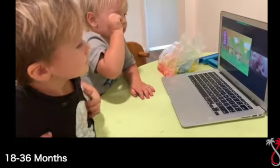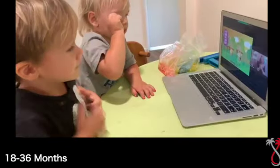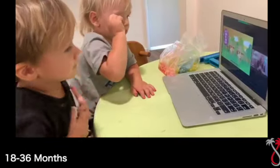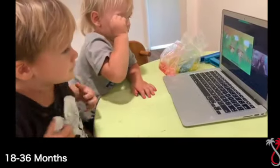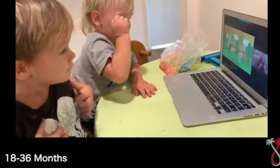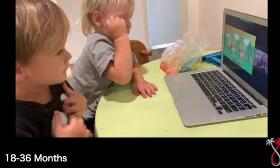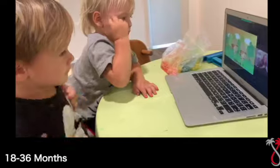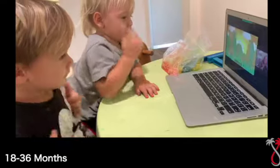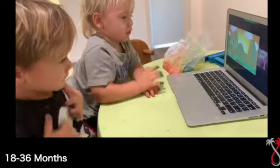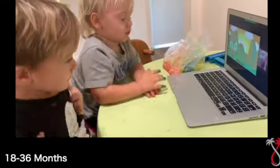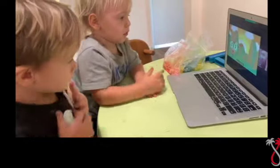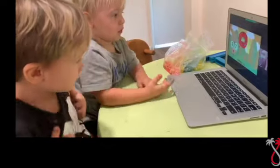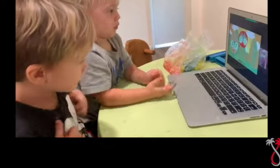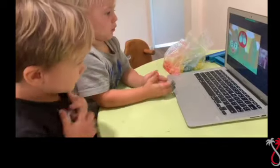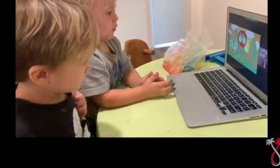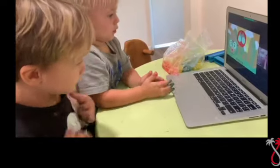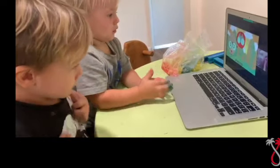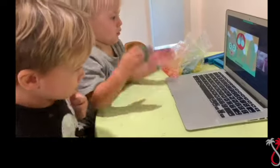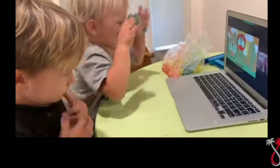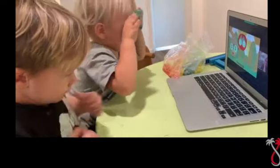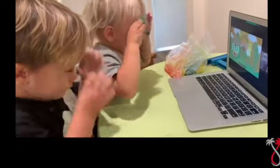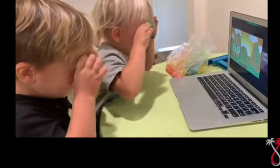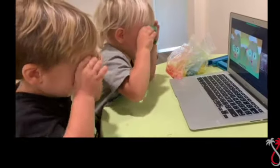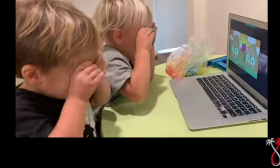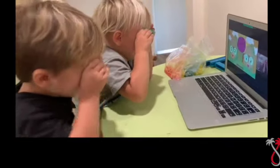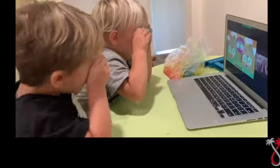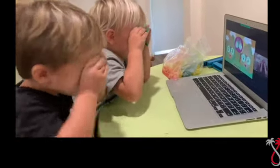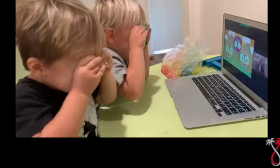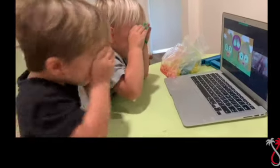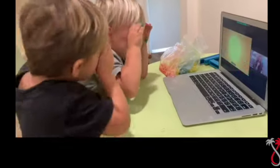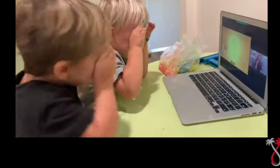Bear. There's a bear. I have binoculars.